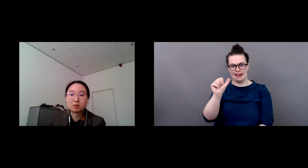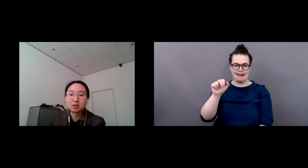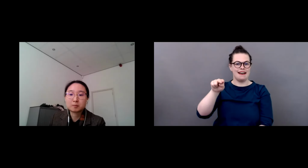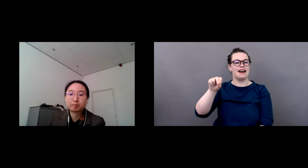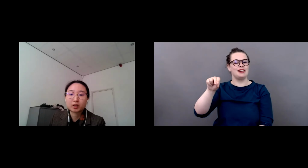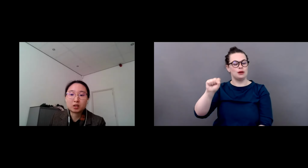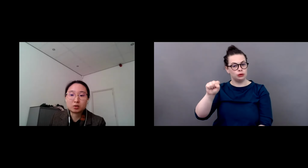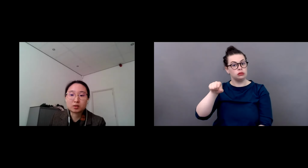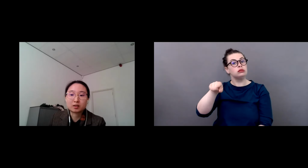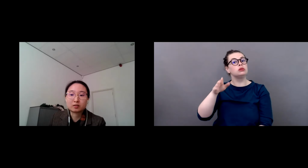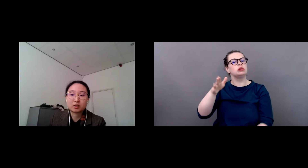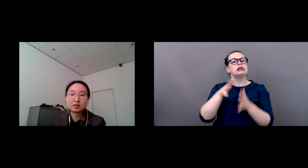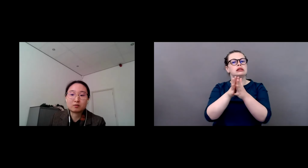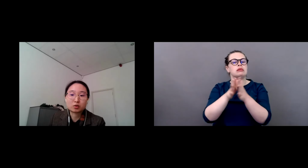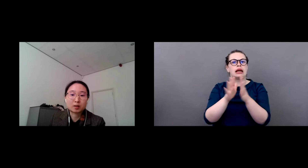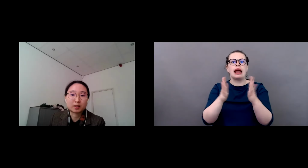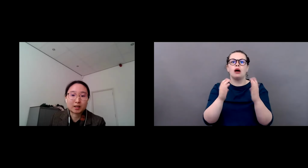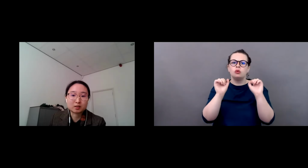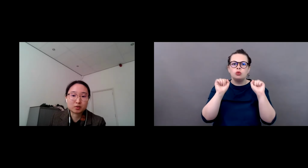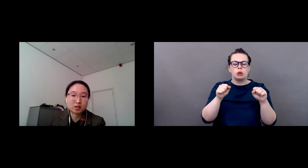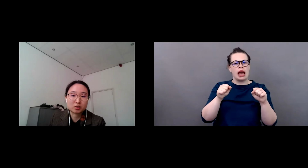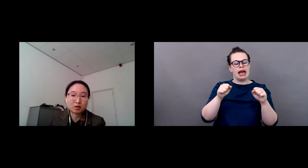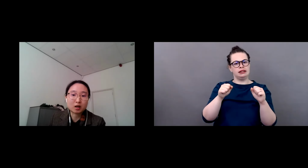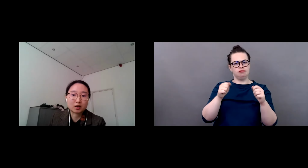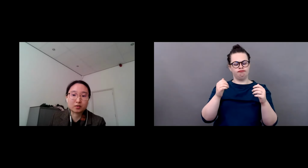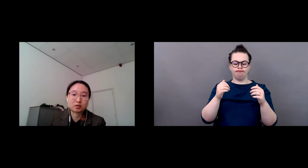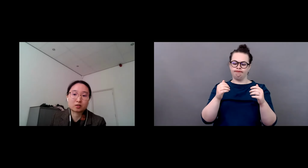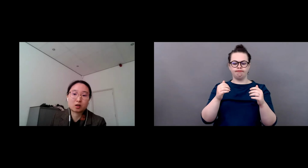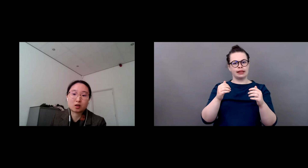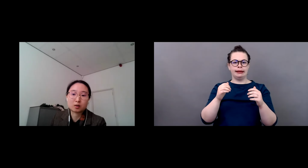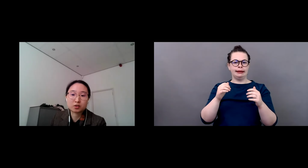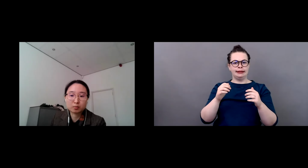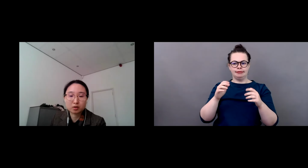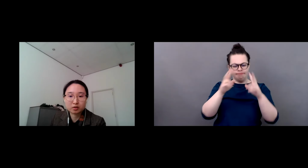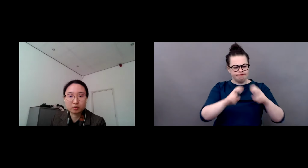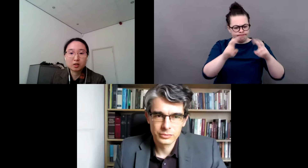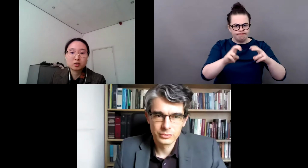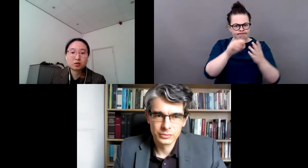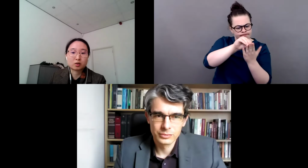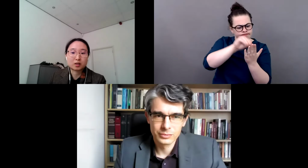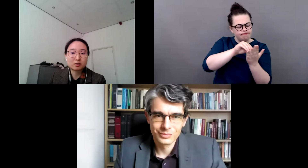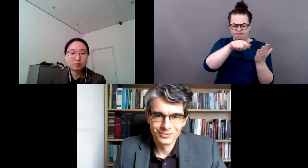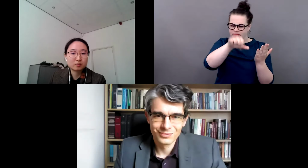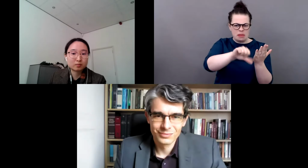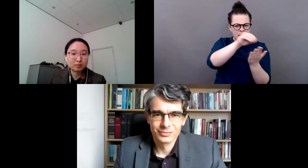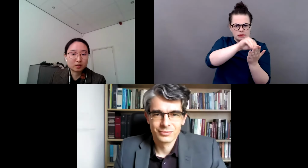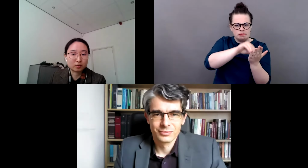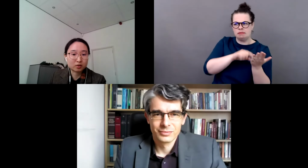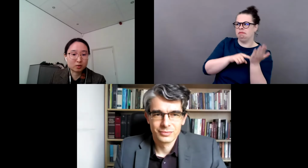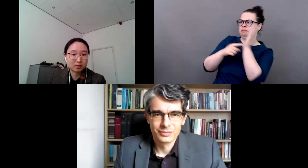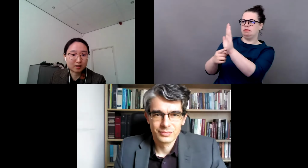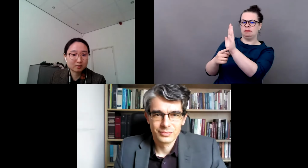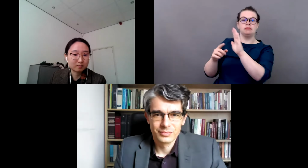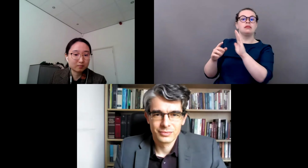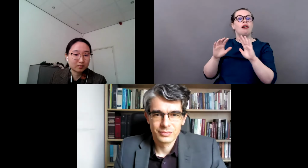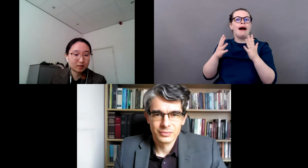CRPD committee using the individual complaints procedure under the optional protocol. So Janos, the floor